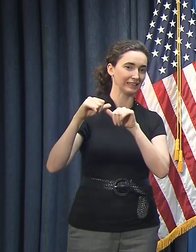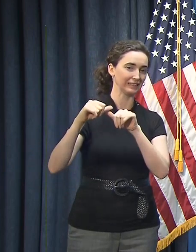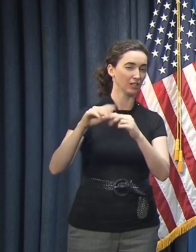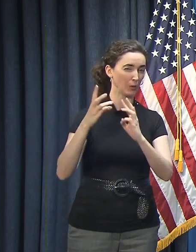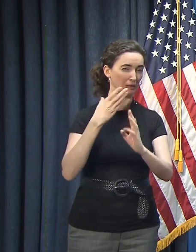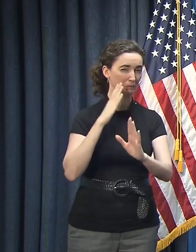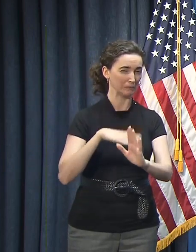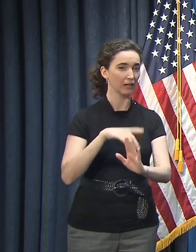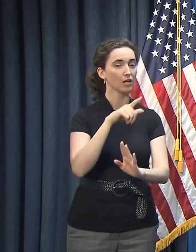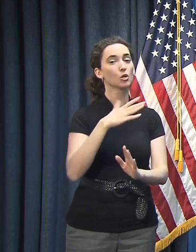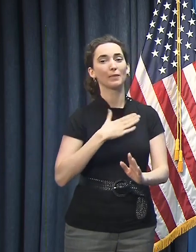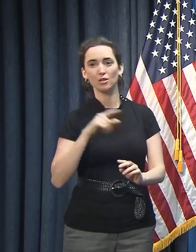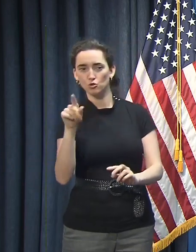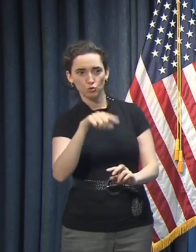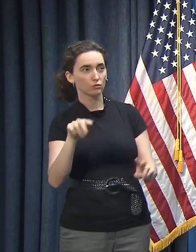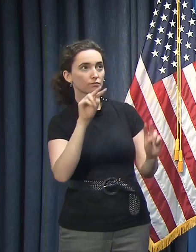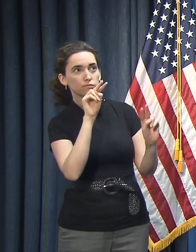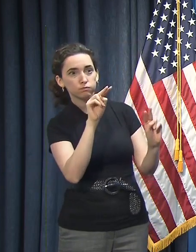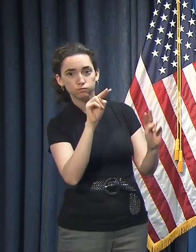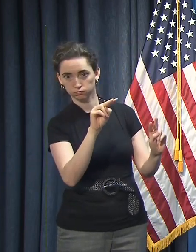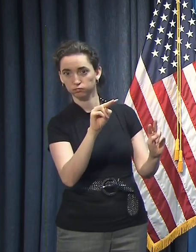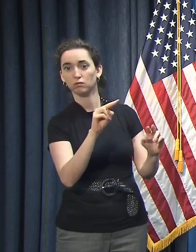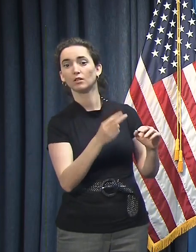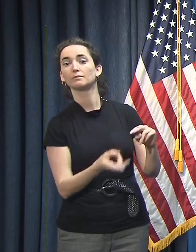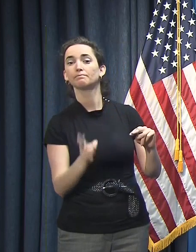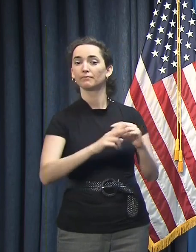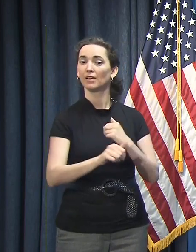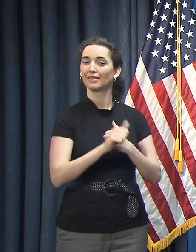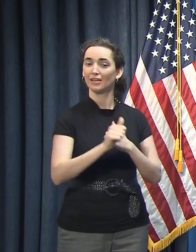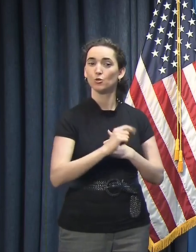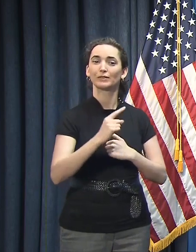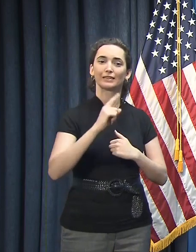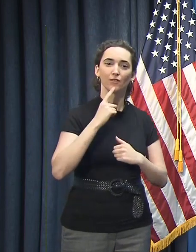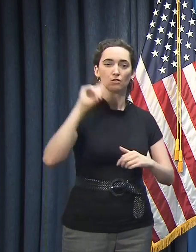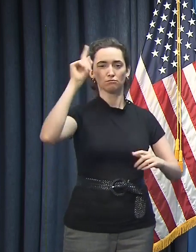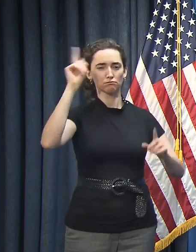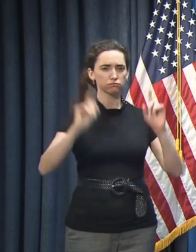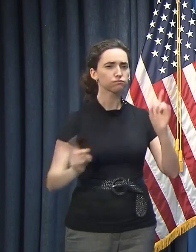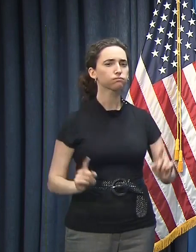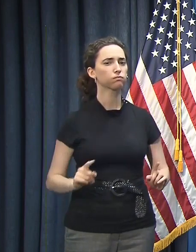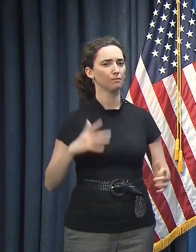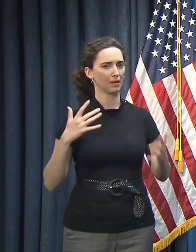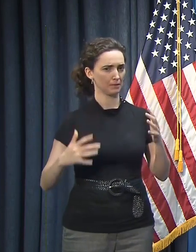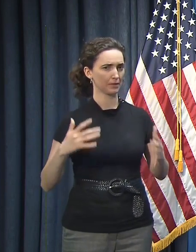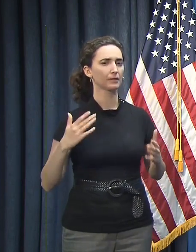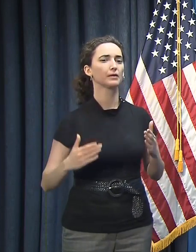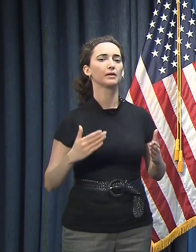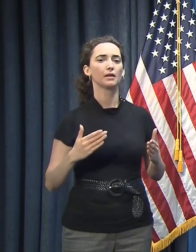watch for that. It's enhanced risk of severe weather, thunderstorms,